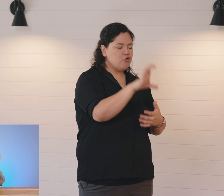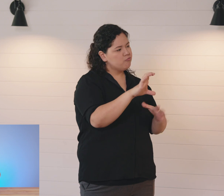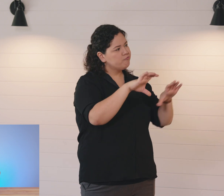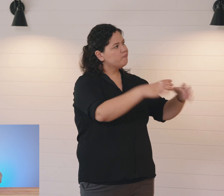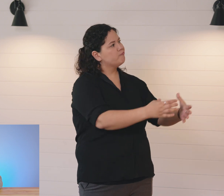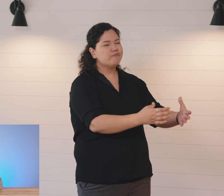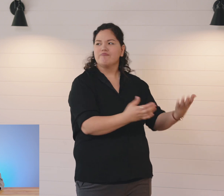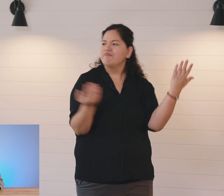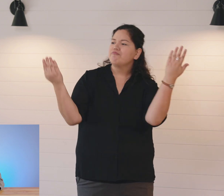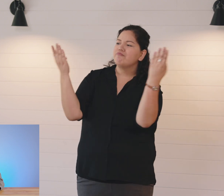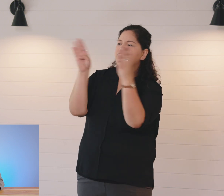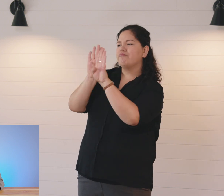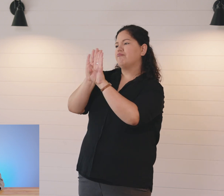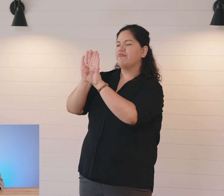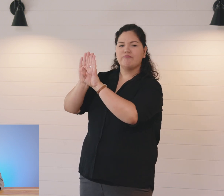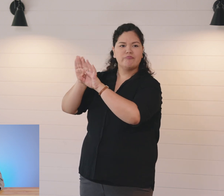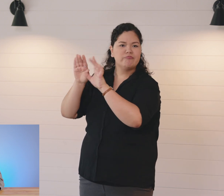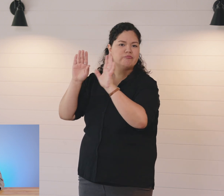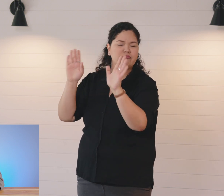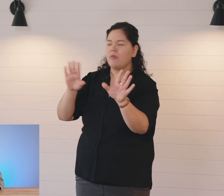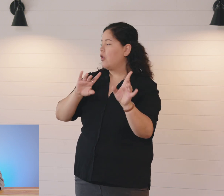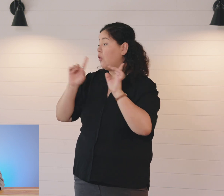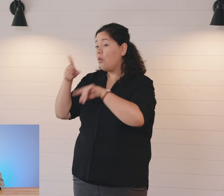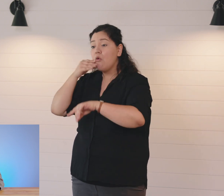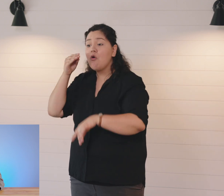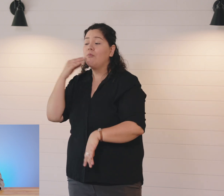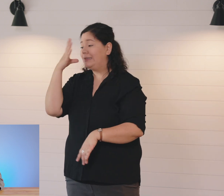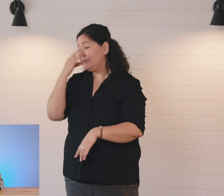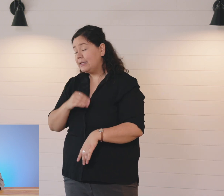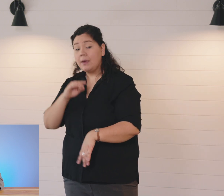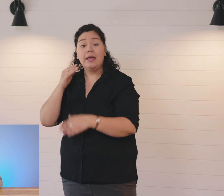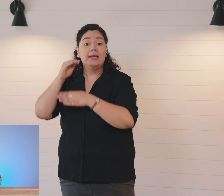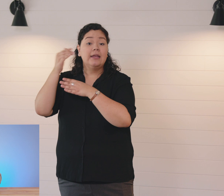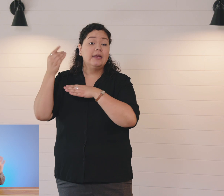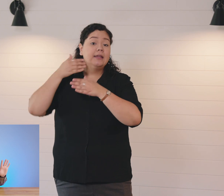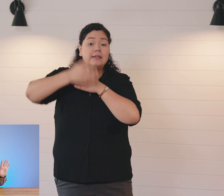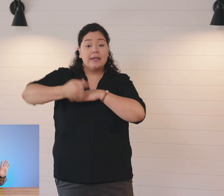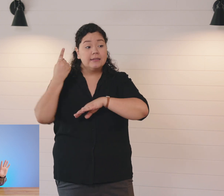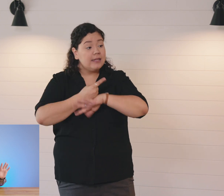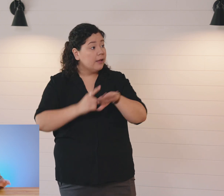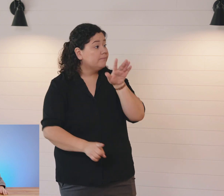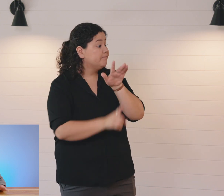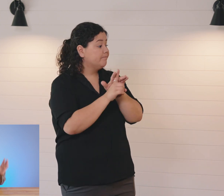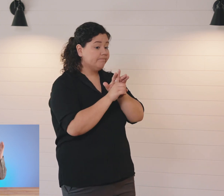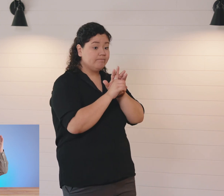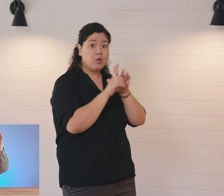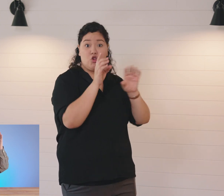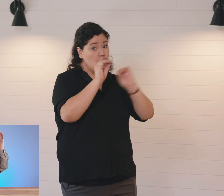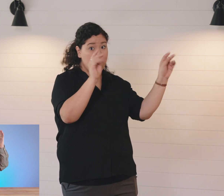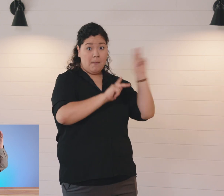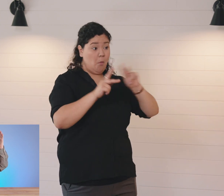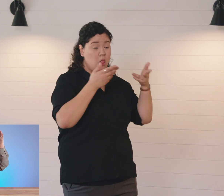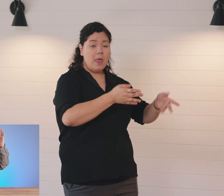They closed the doors to the room, went home, went to sleep, came back the next day. When they walked in, nobody had touched anything in the room, but